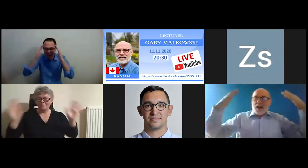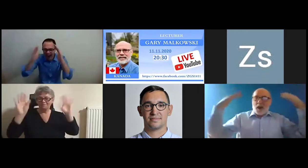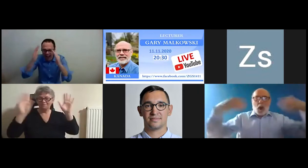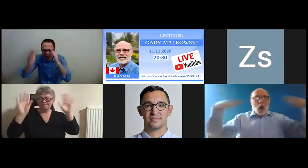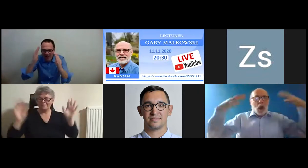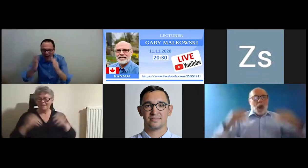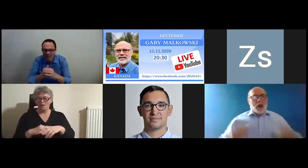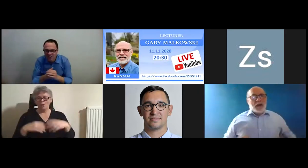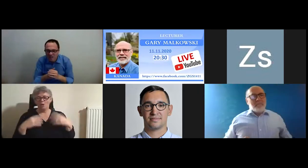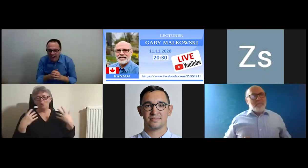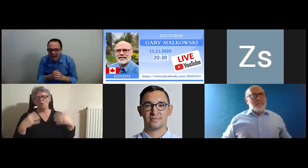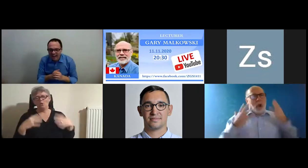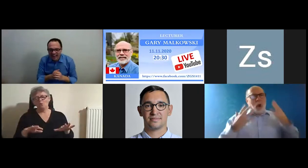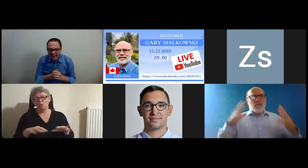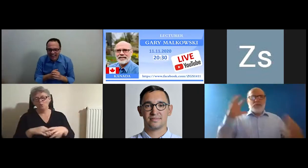Hello.